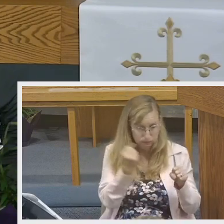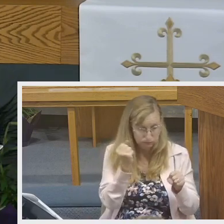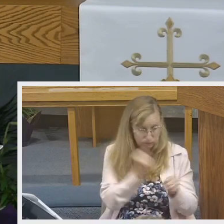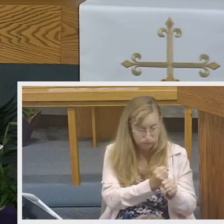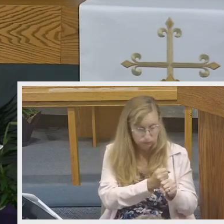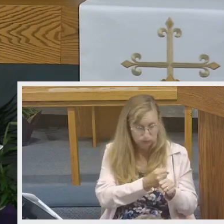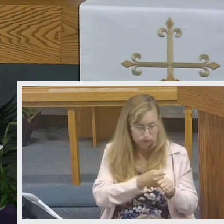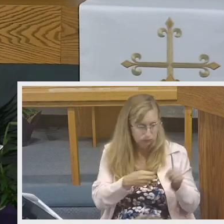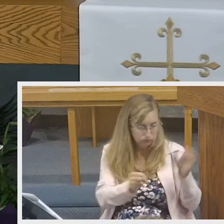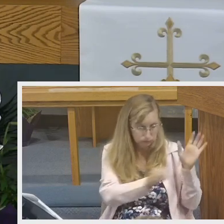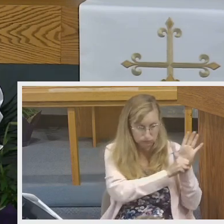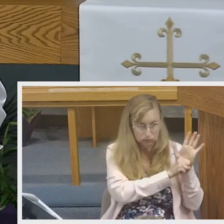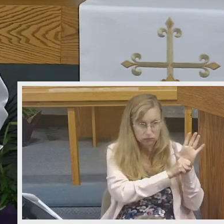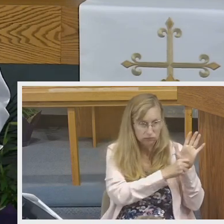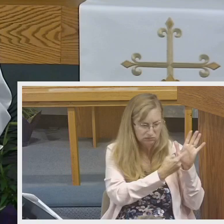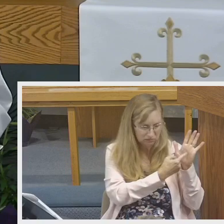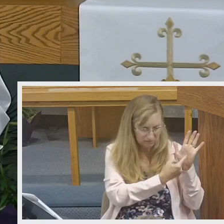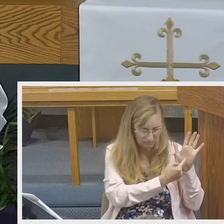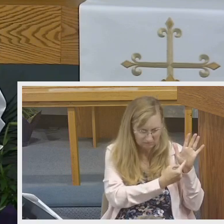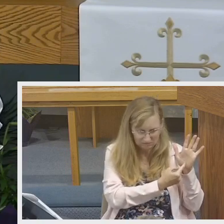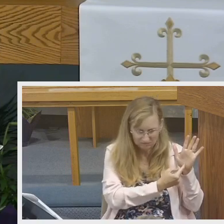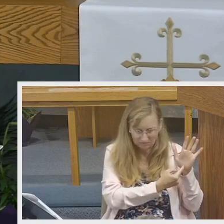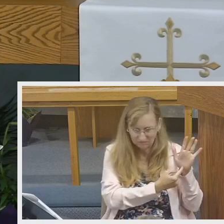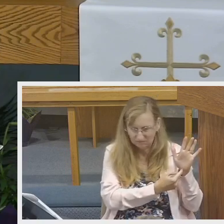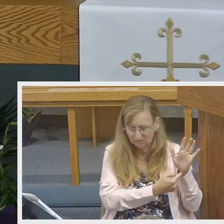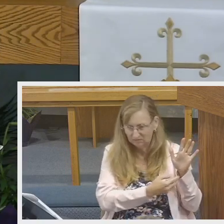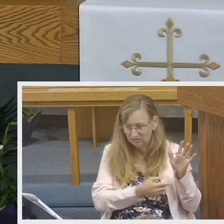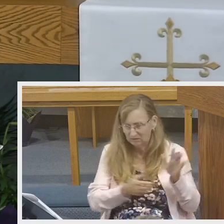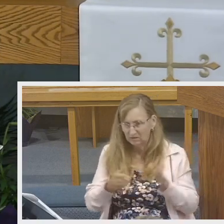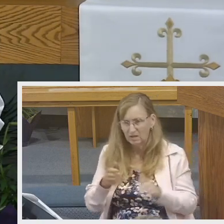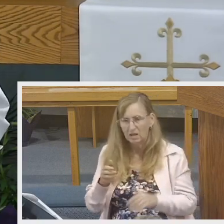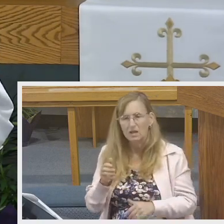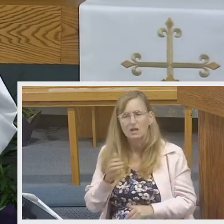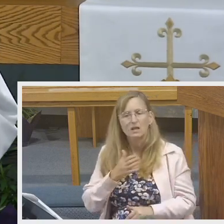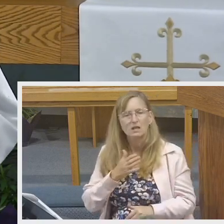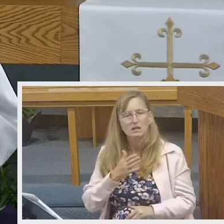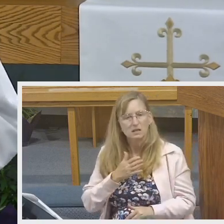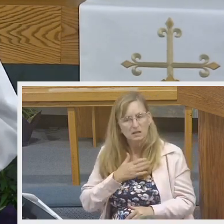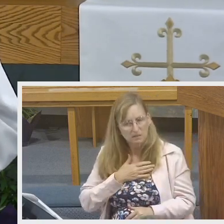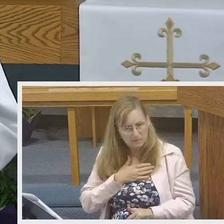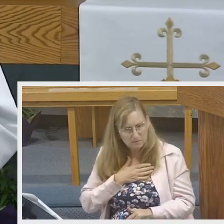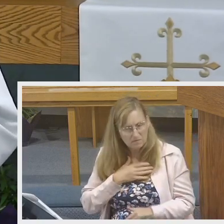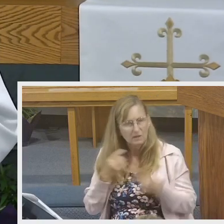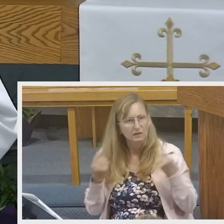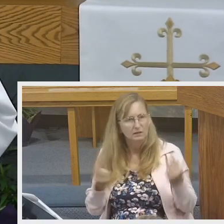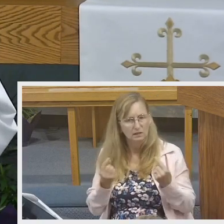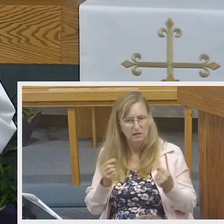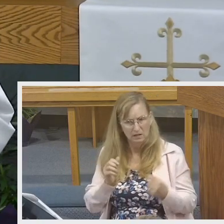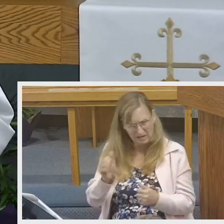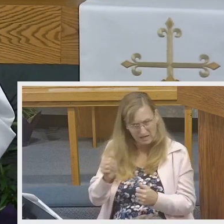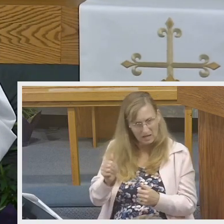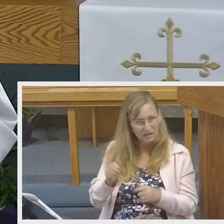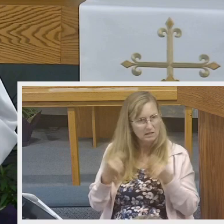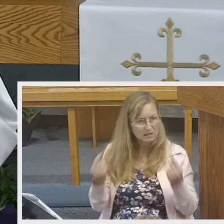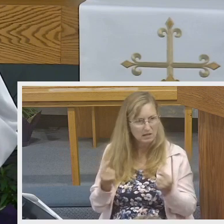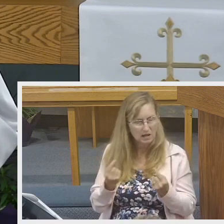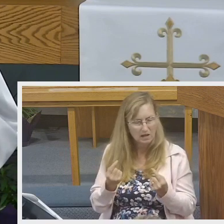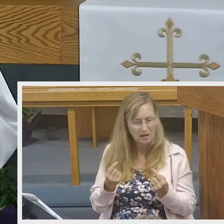movie. It was his way of saying that it was his sin also that put Christ on that cross.